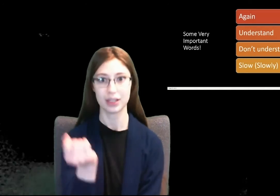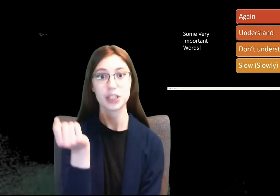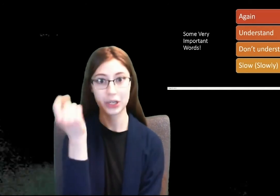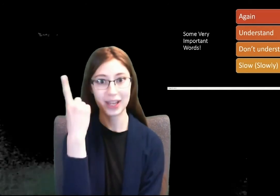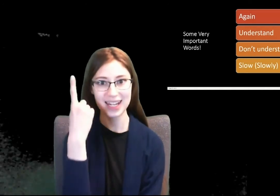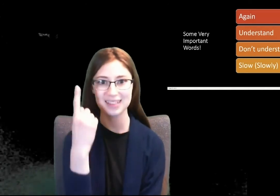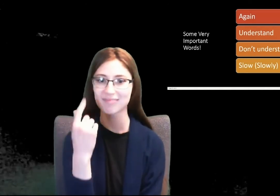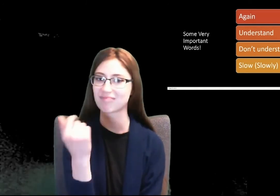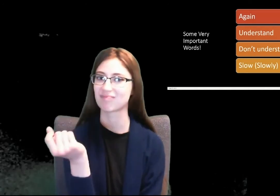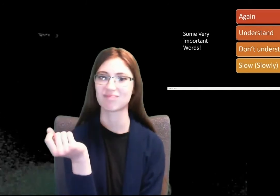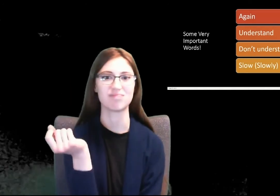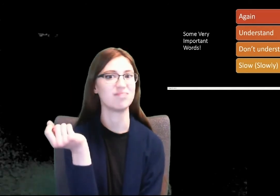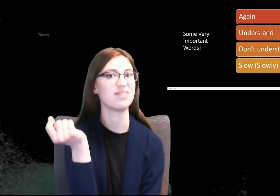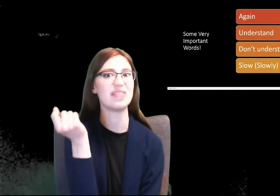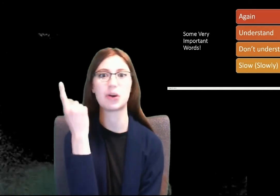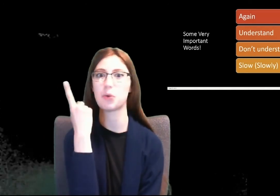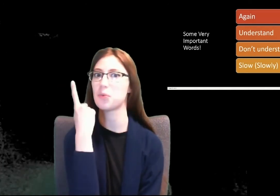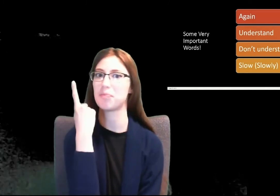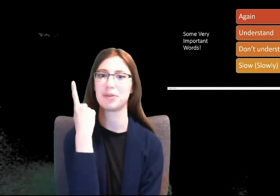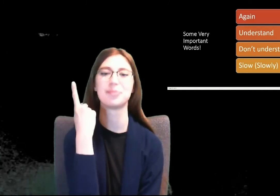You get it? Nope.